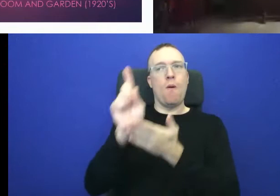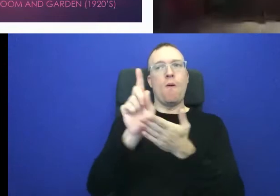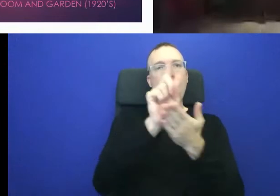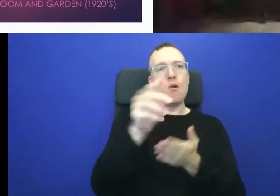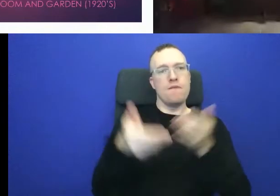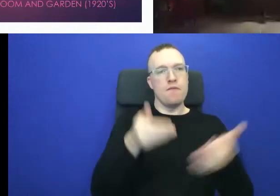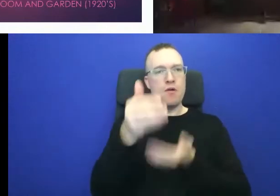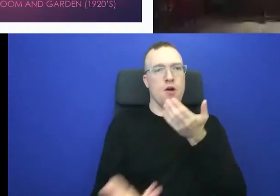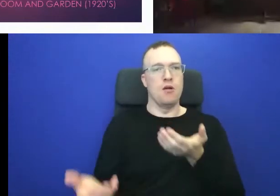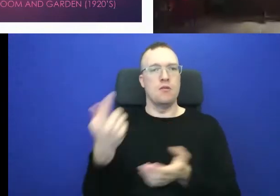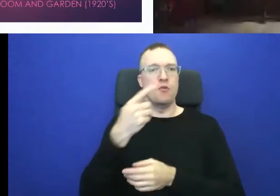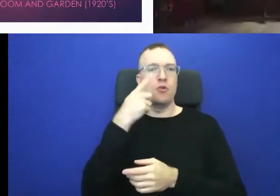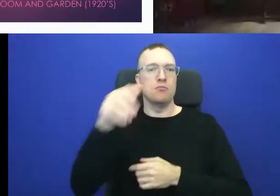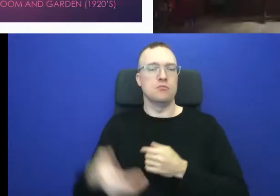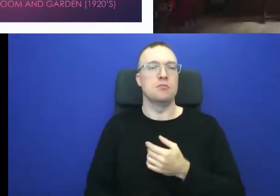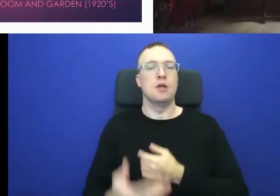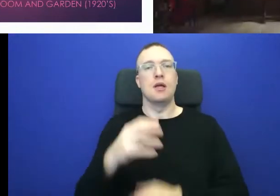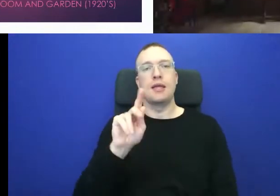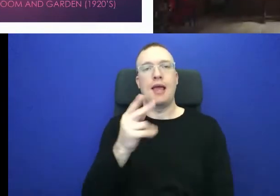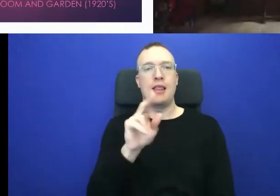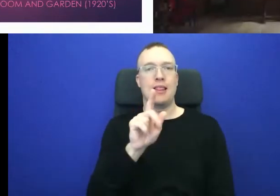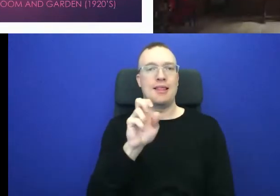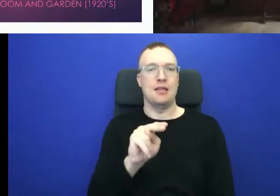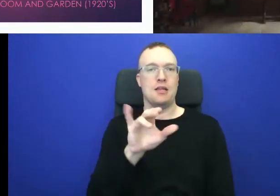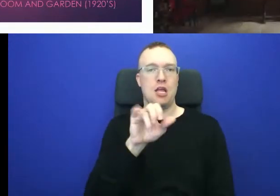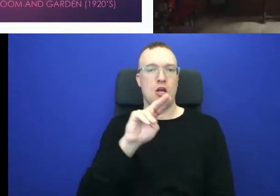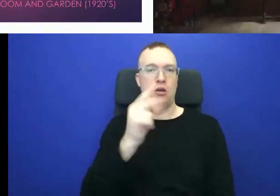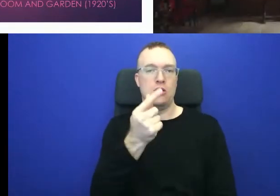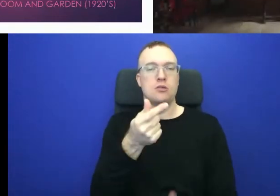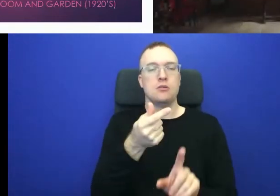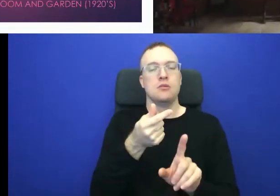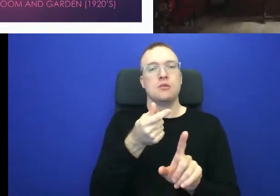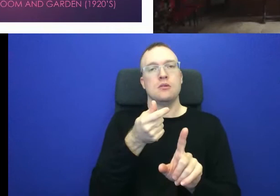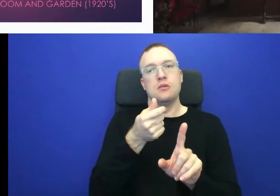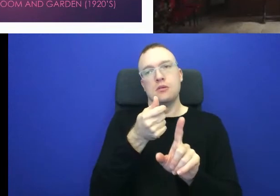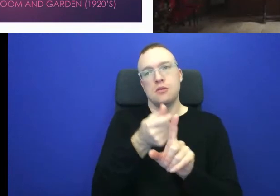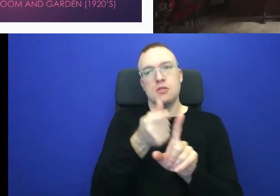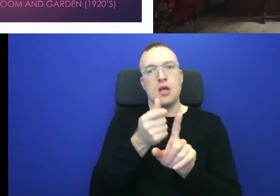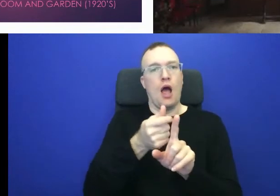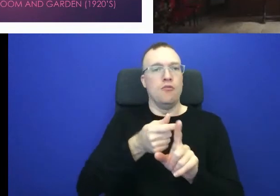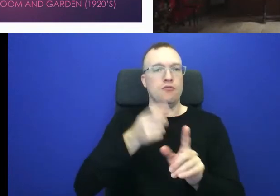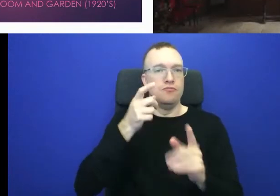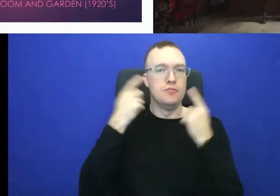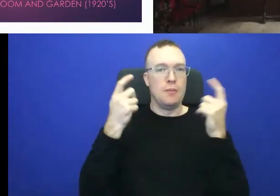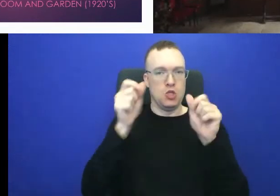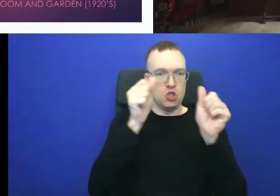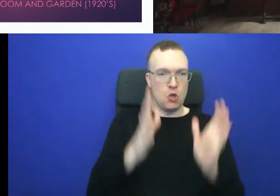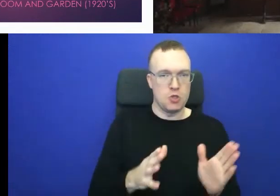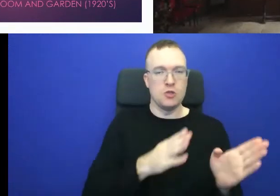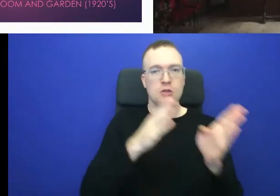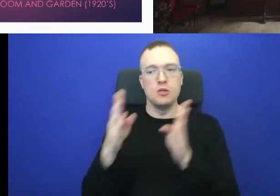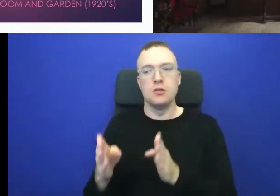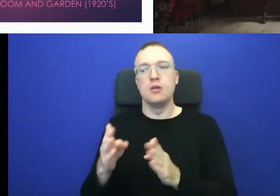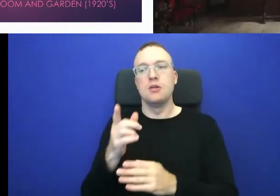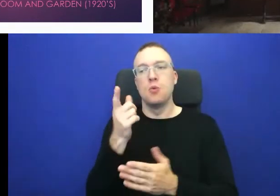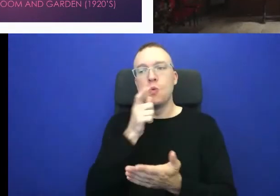people like Kathleen Youngdown, Captain Scott's widow, who's a notable sculptor, Chips Shannon, who's a diarist and an